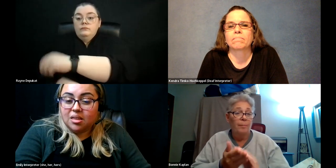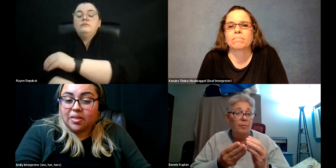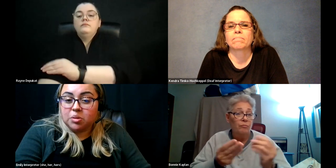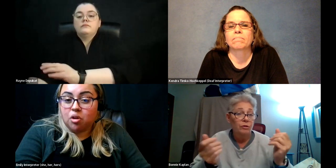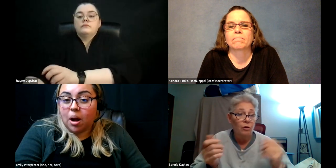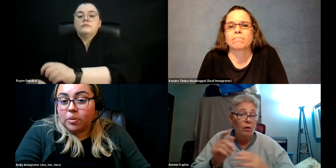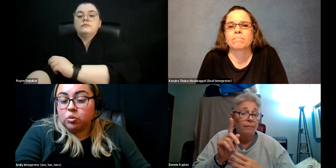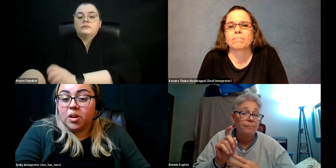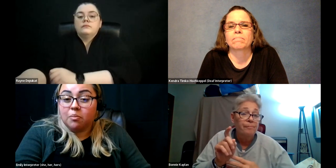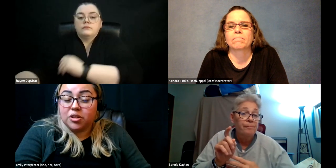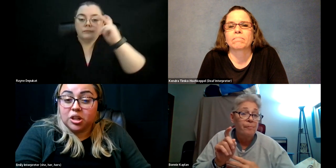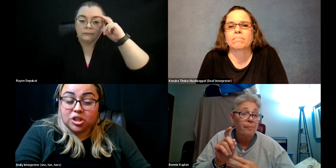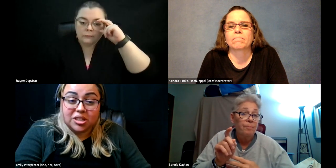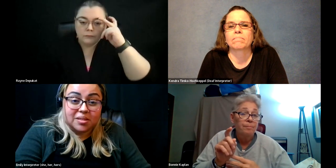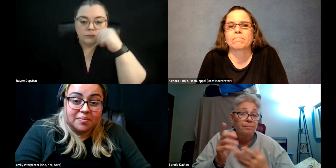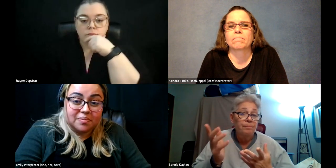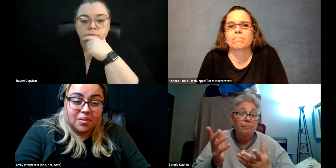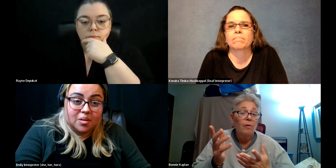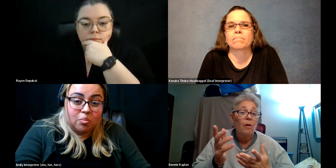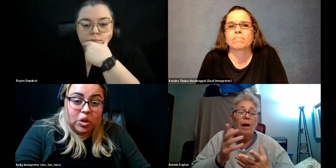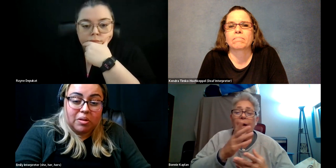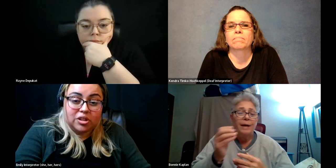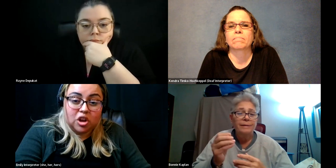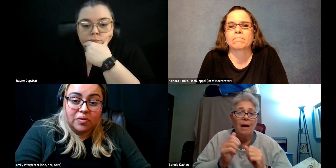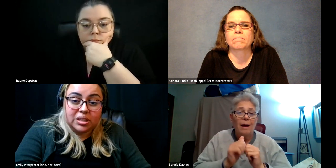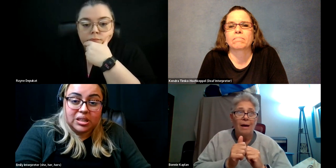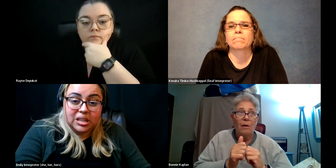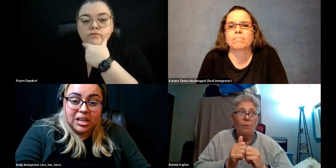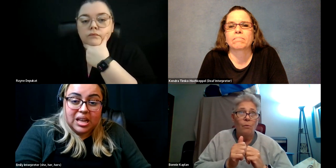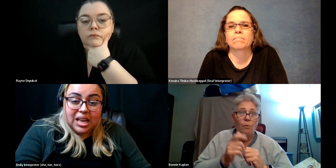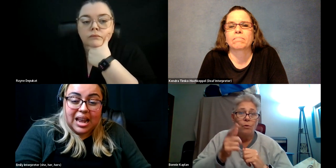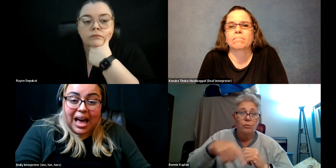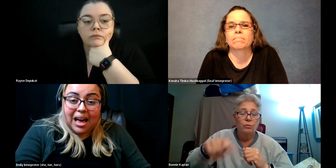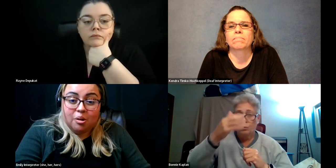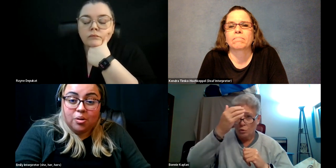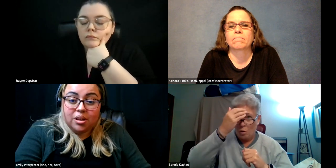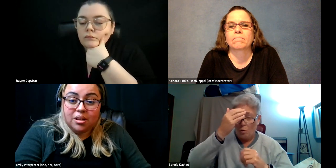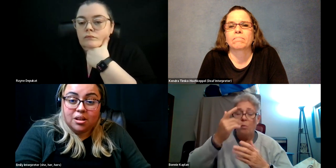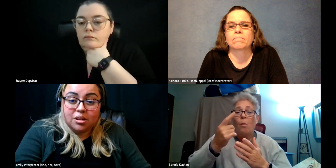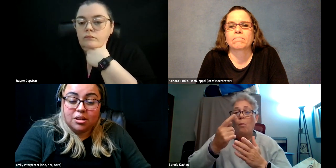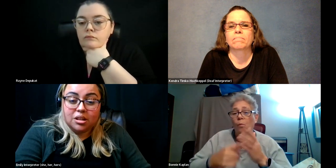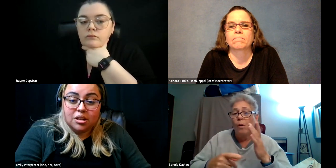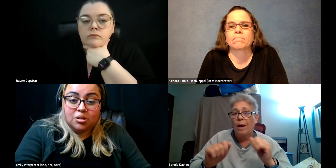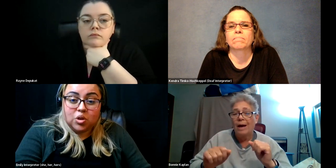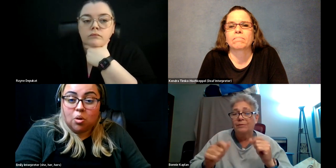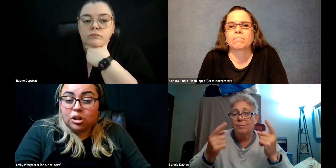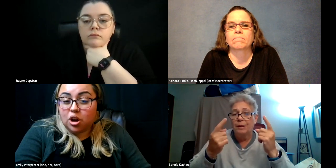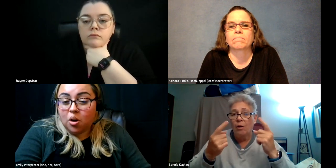that these problems will become resolutions, when they'll be resolved, and how do you all